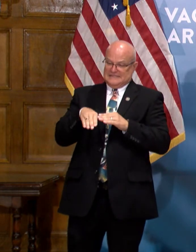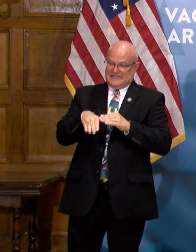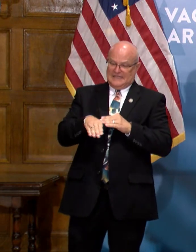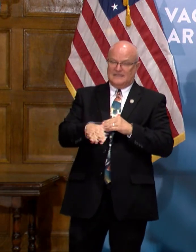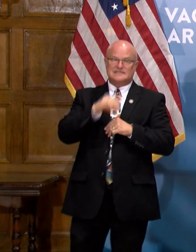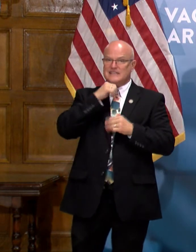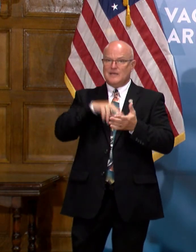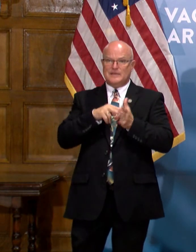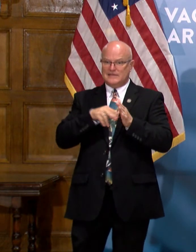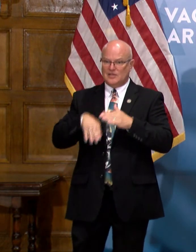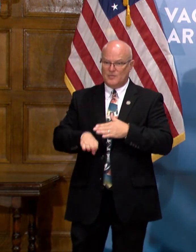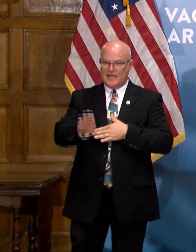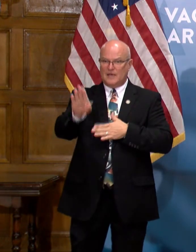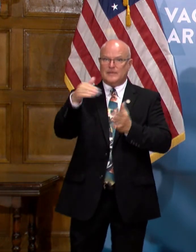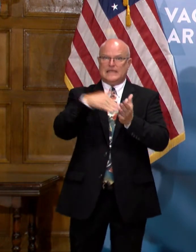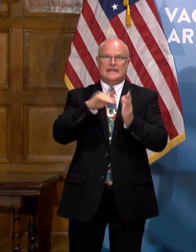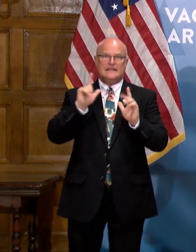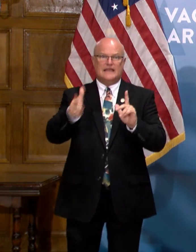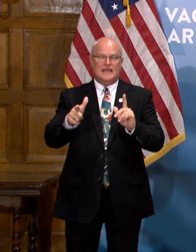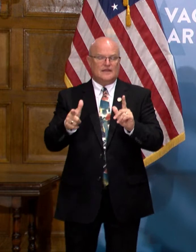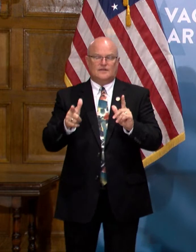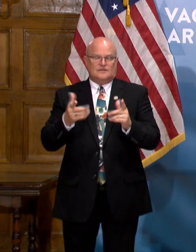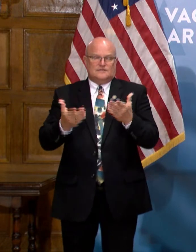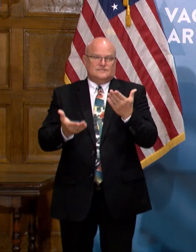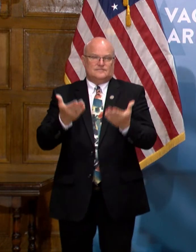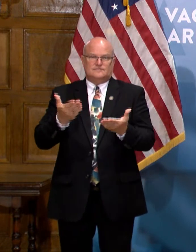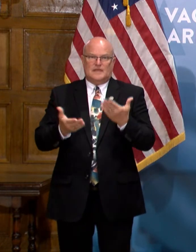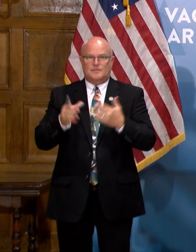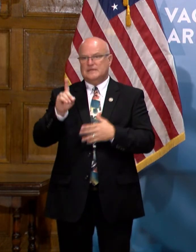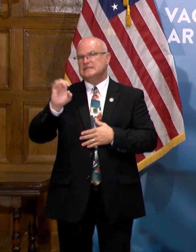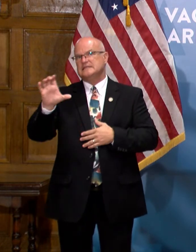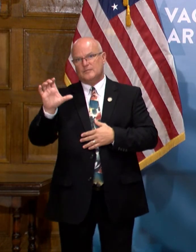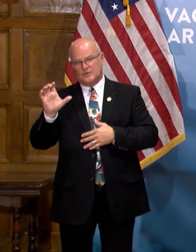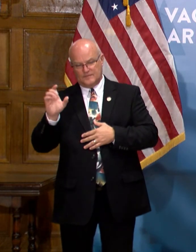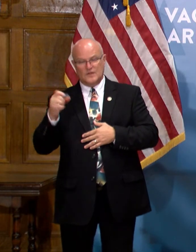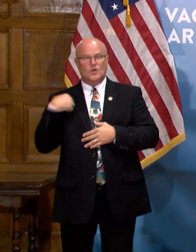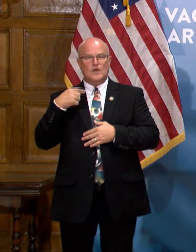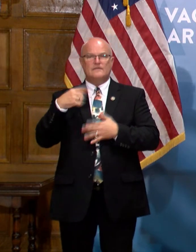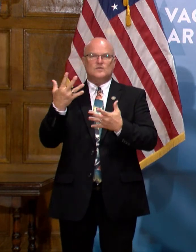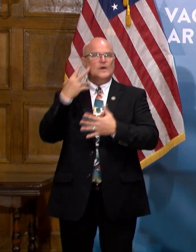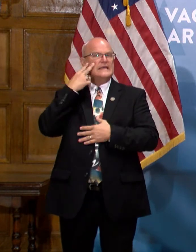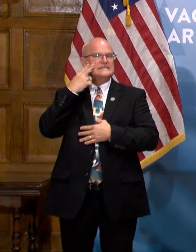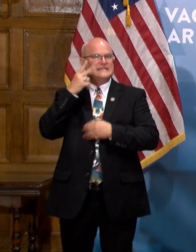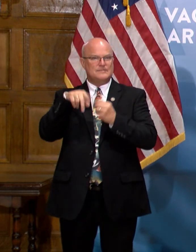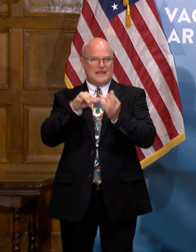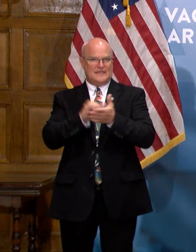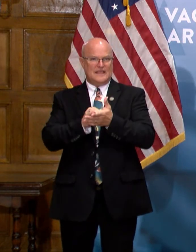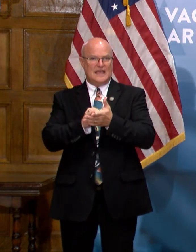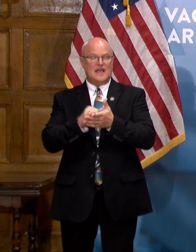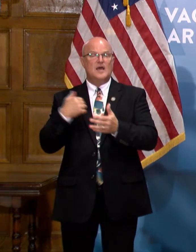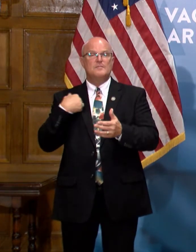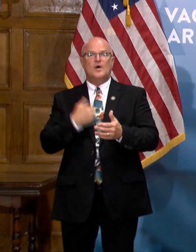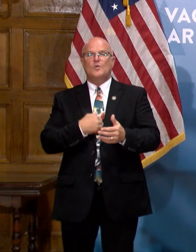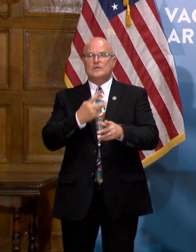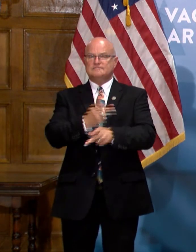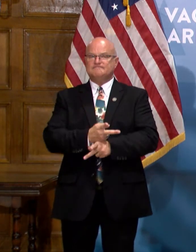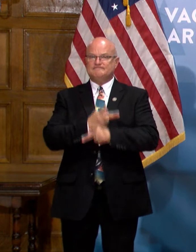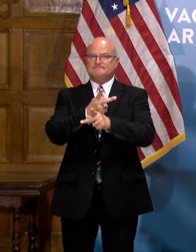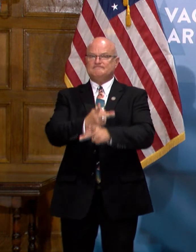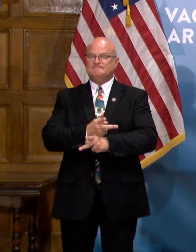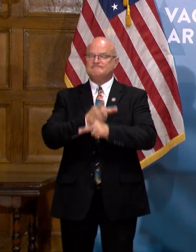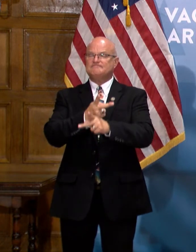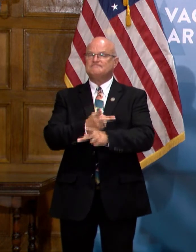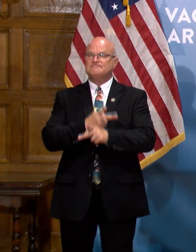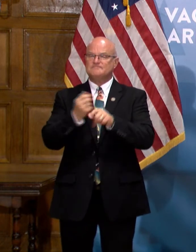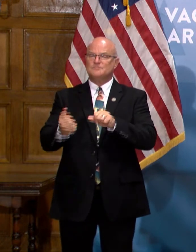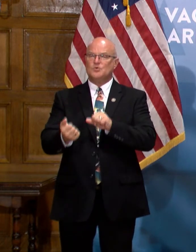mean it's not going to go back up in December. So we'll have to wait and see on that, but we're taking a